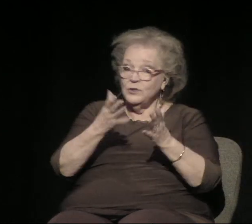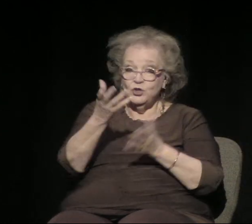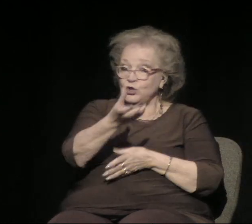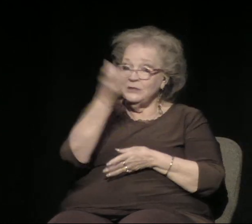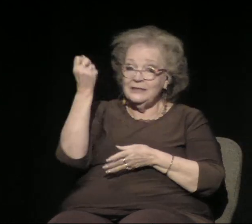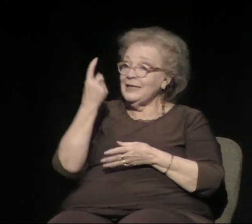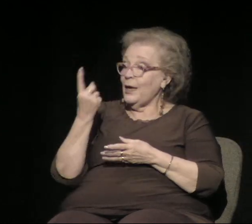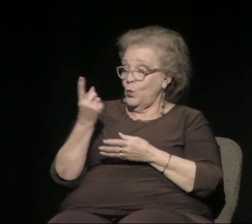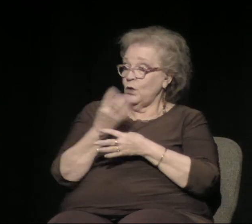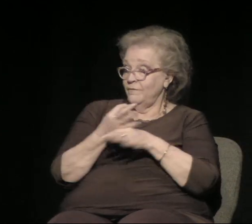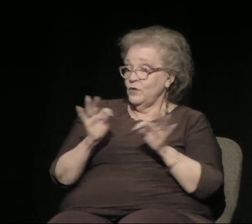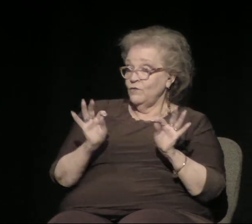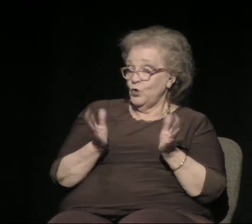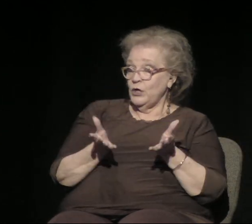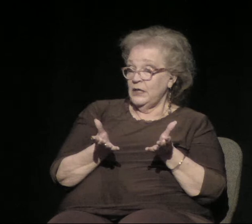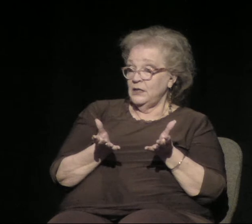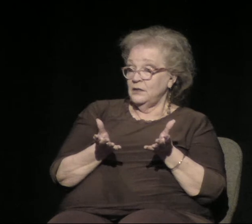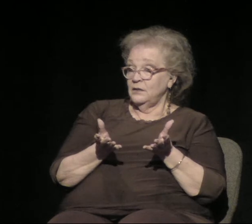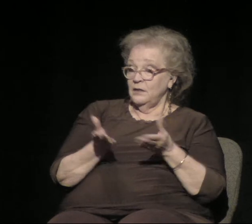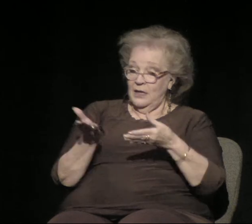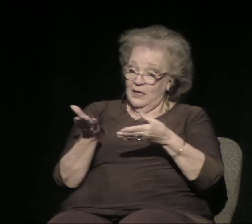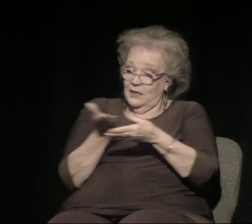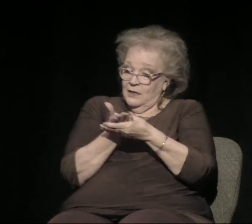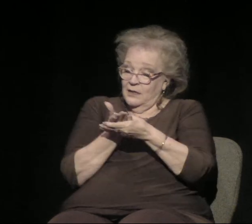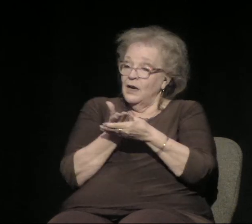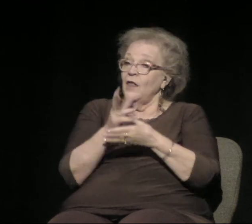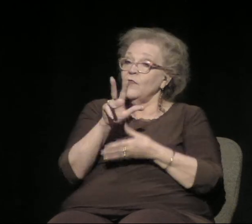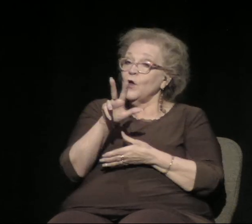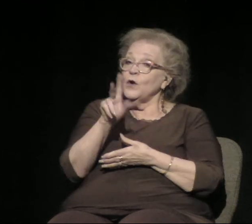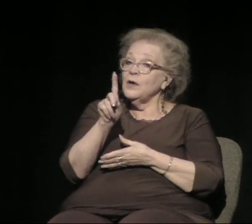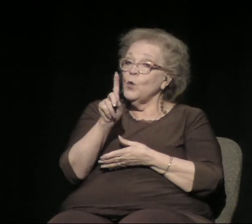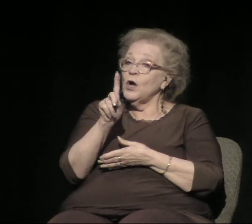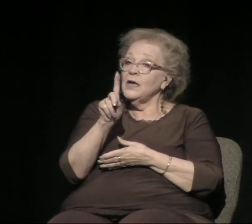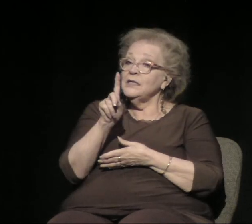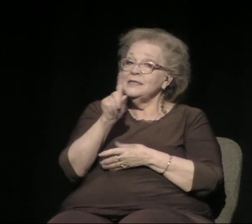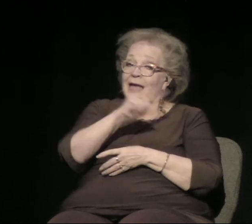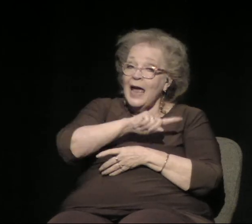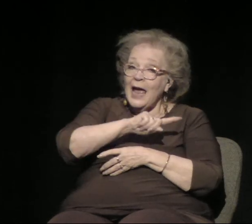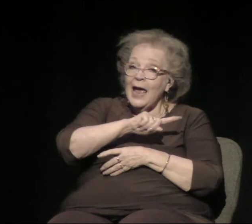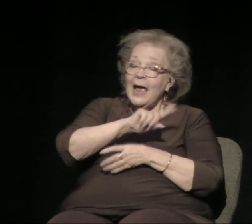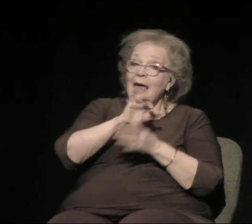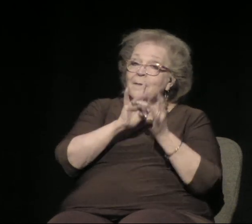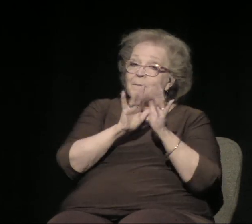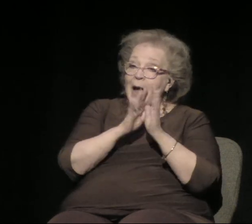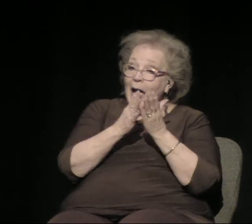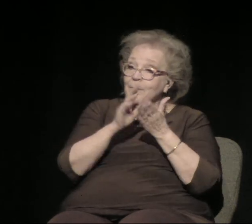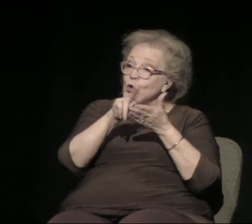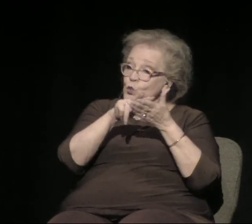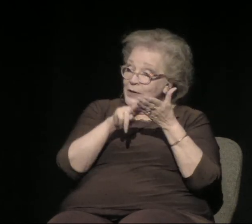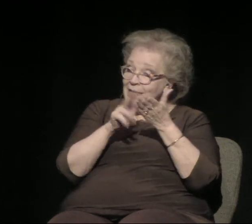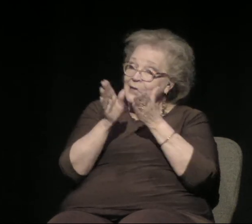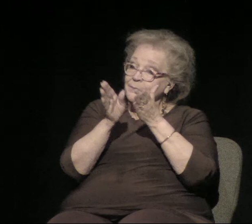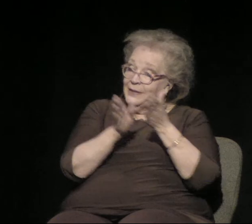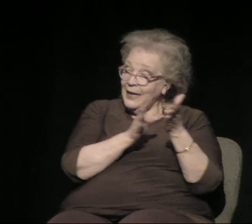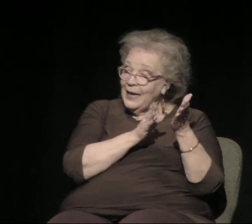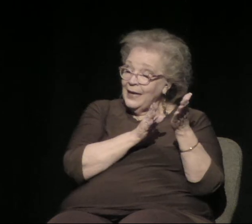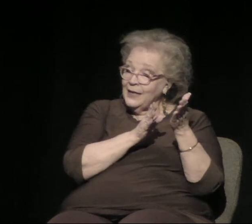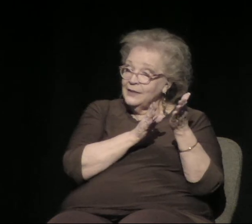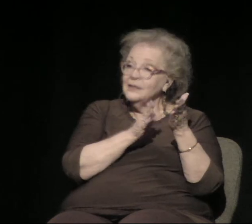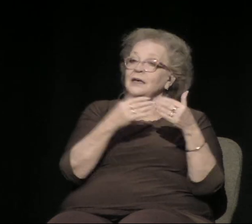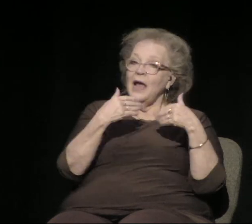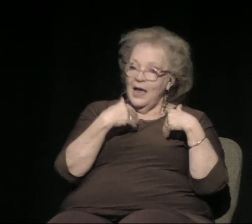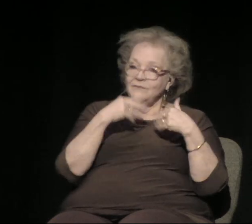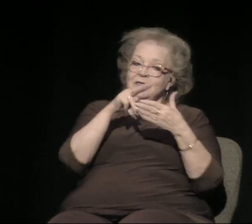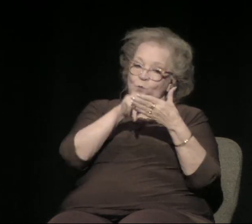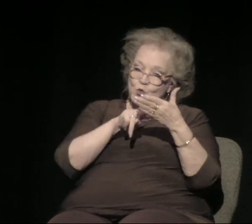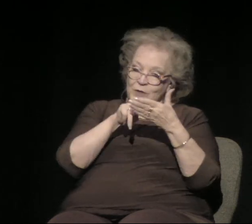one for free. And stuck in there is a 31-day Bible reading plan. Now, if you have your own Bible, but you need a reading plan, we've got